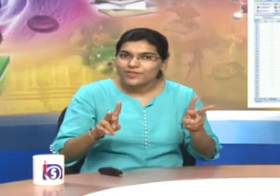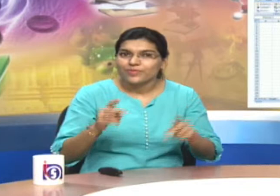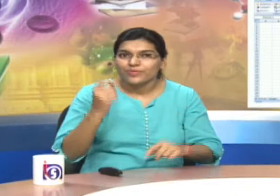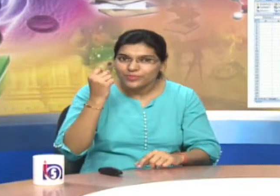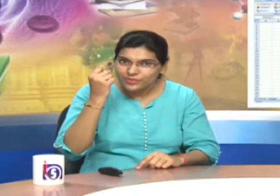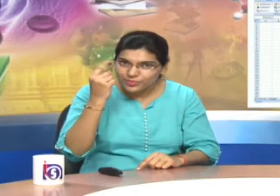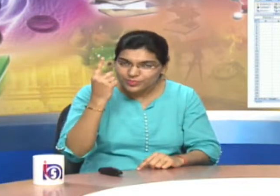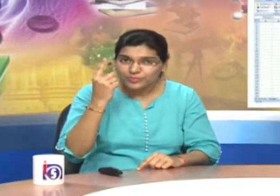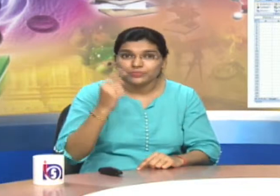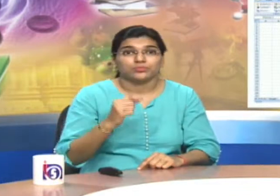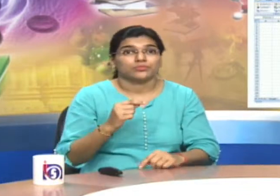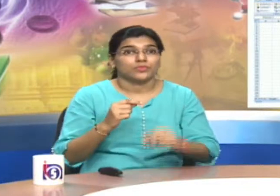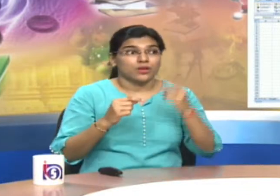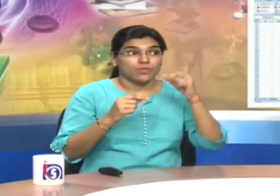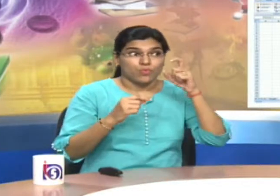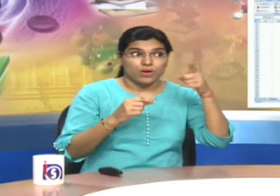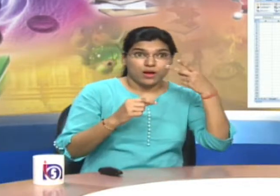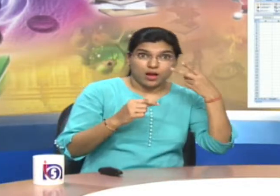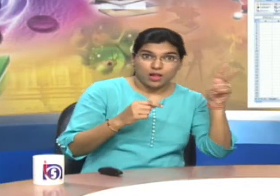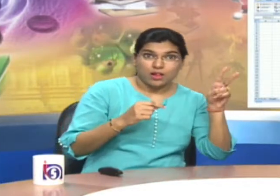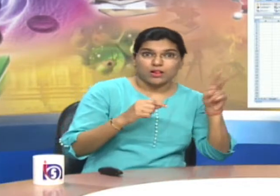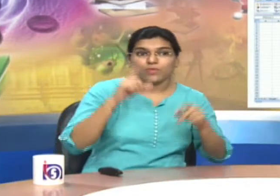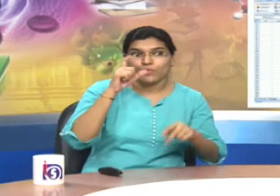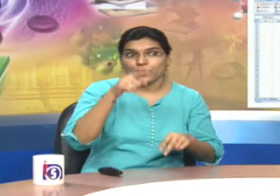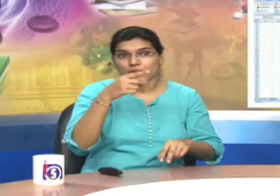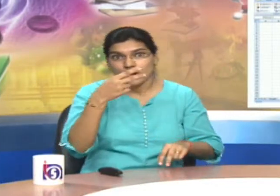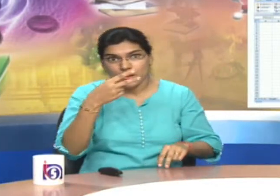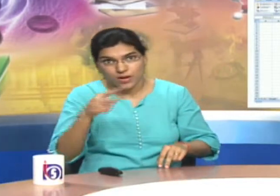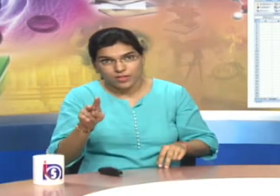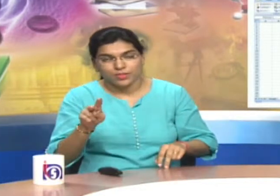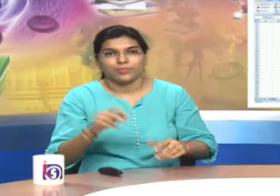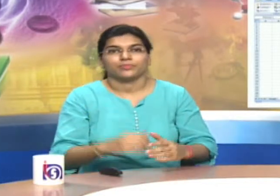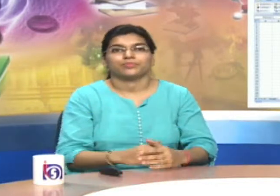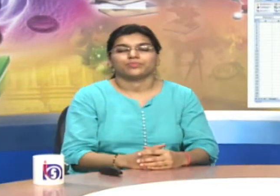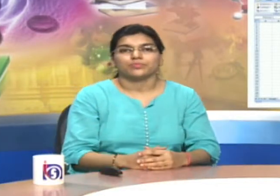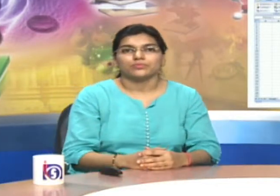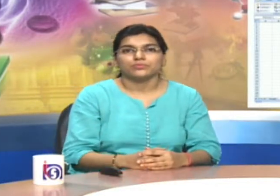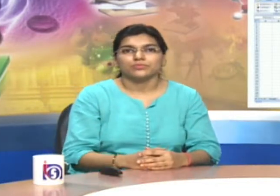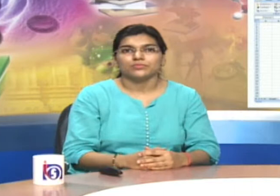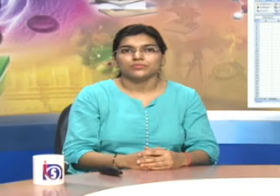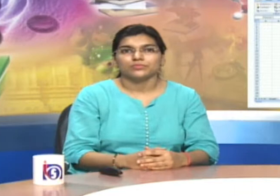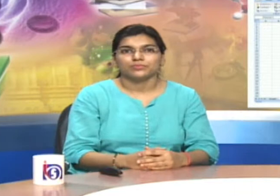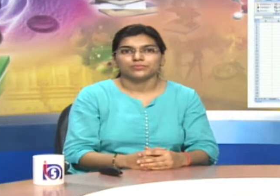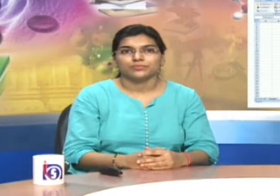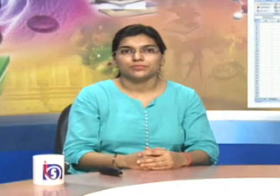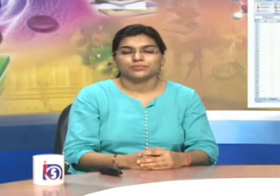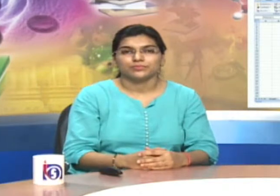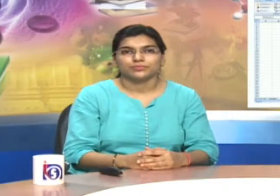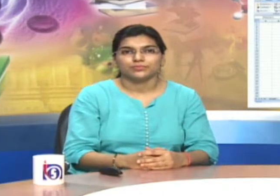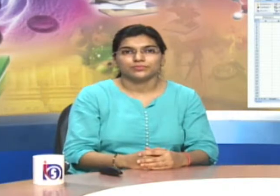Pictures are different and picture art is different. So both are different.